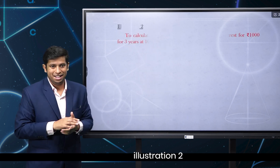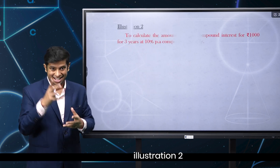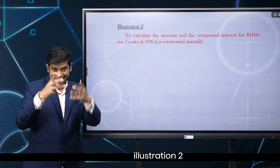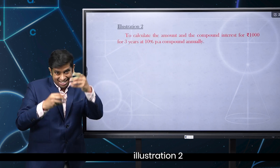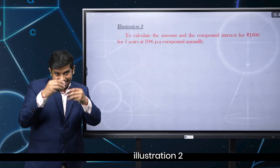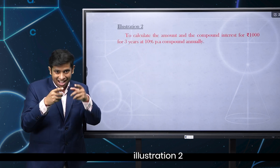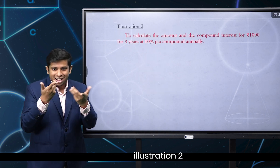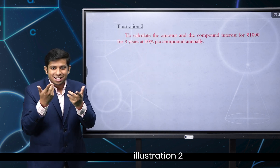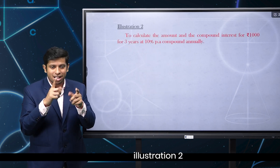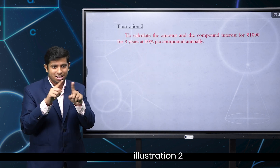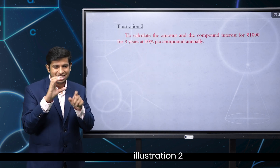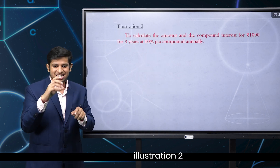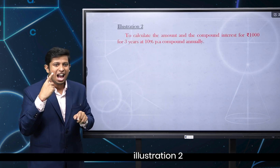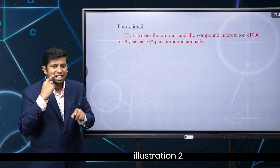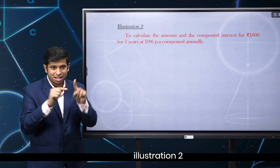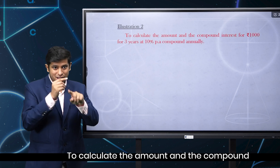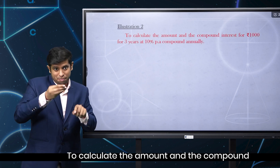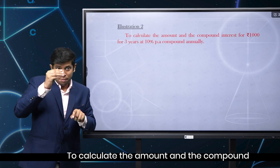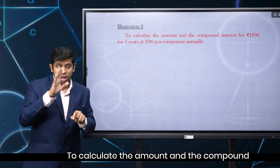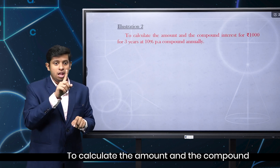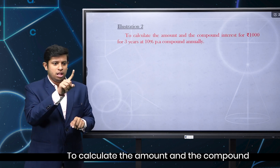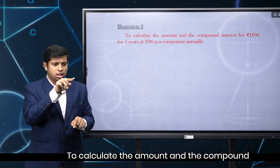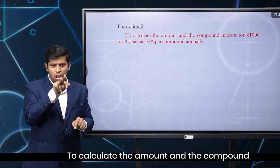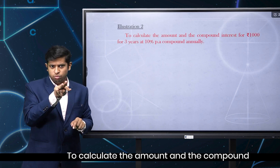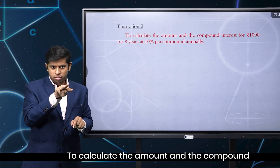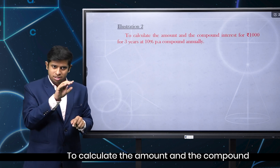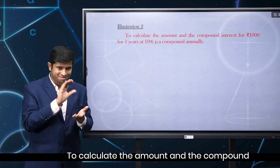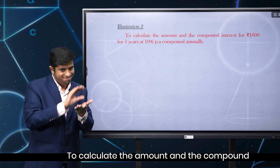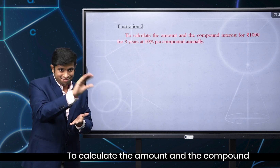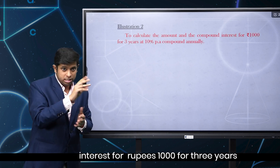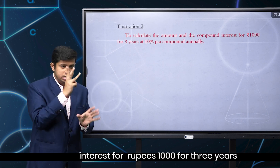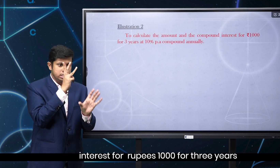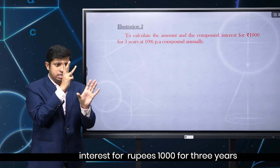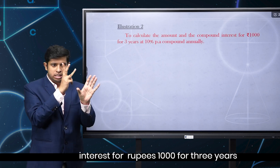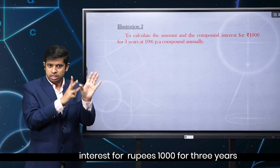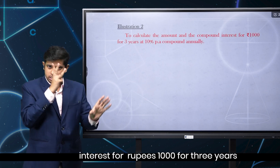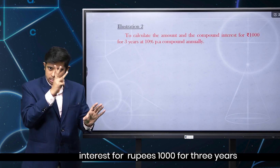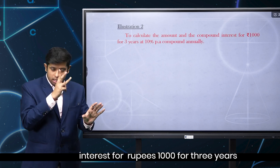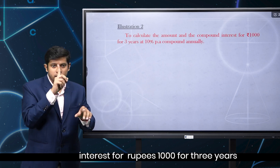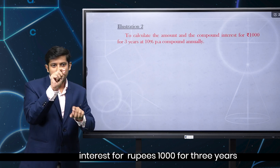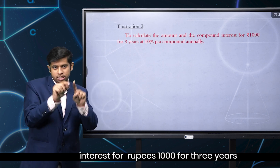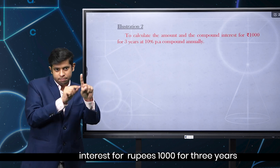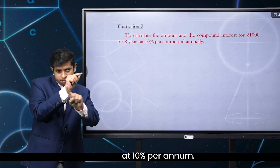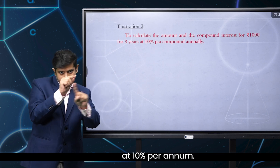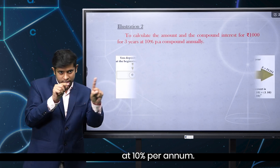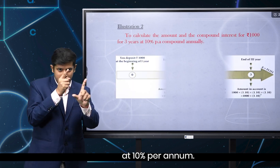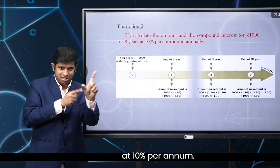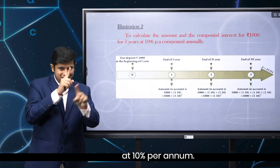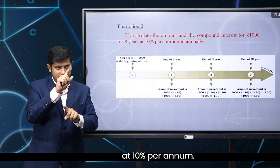Illustration 2. To calculate the amount and the compound interest for rupees 1000 for 3 years at 10% per